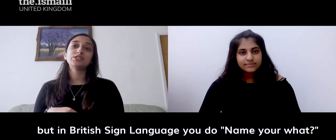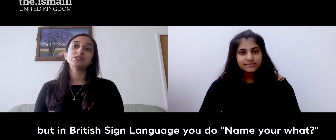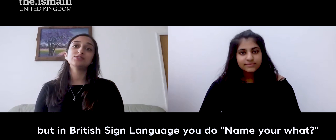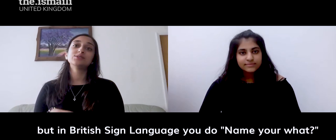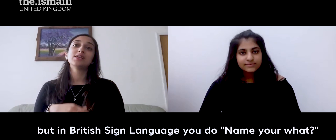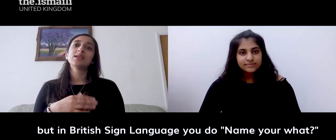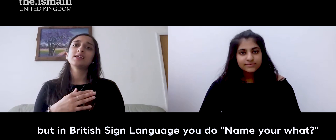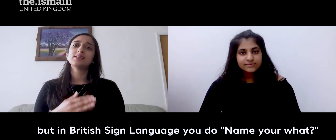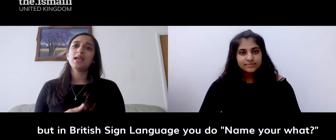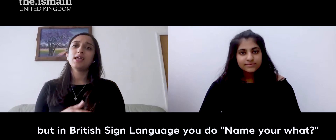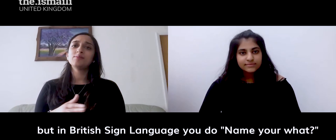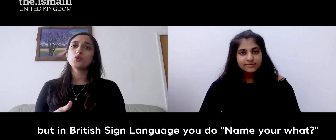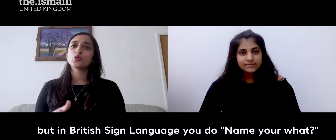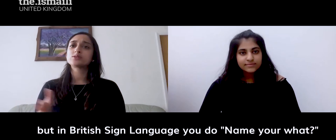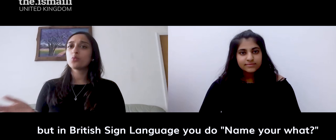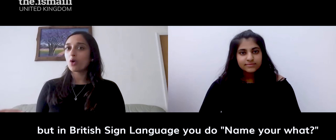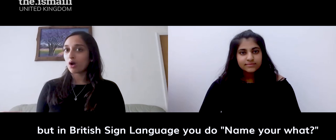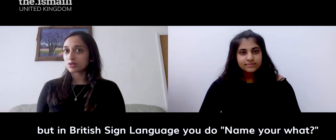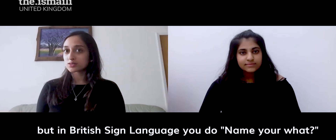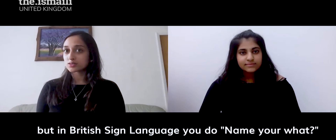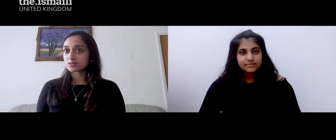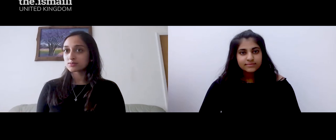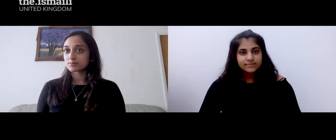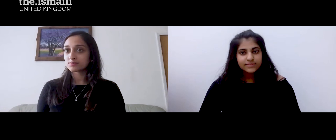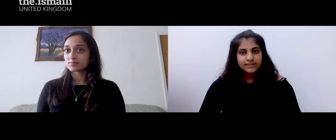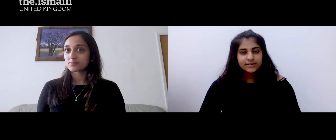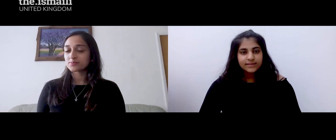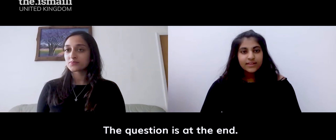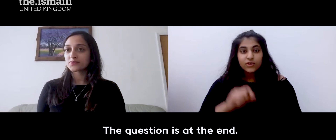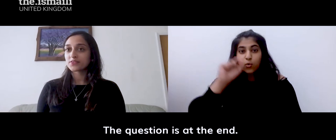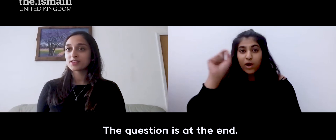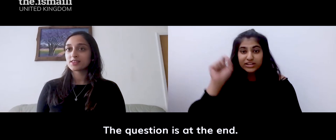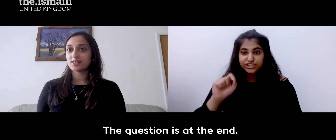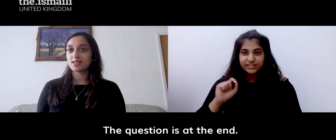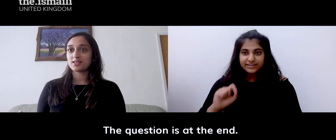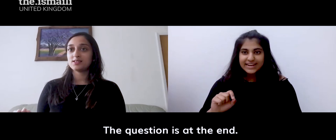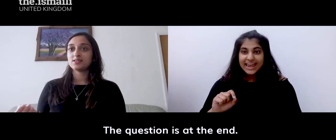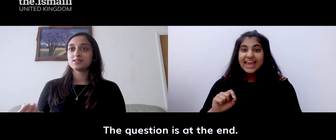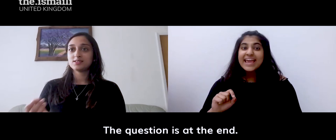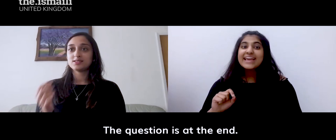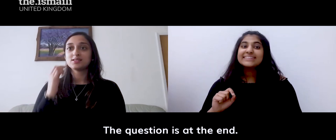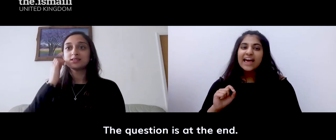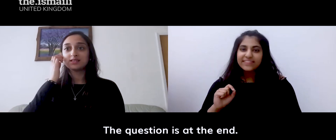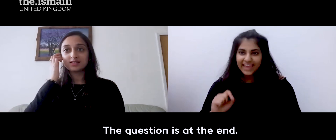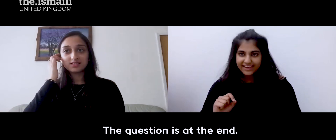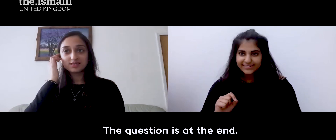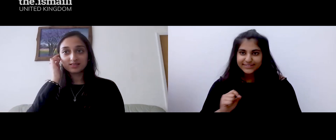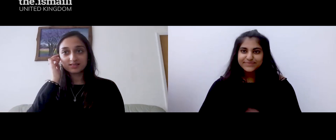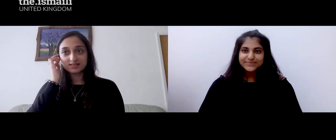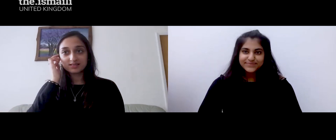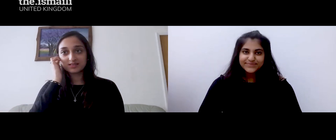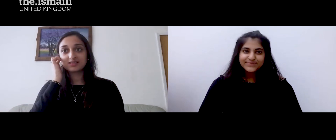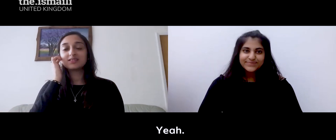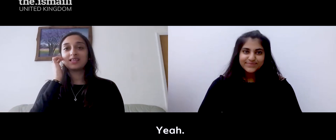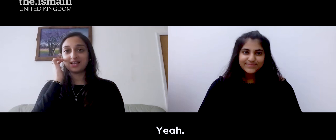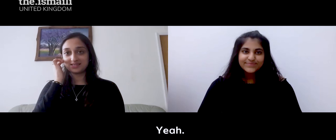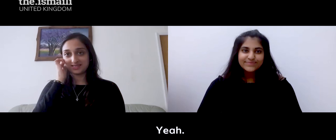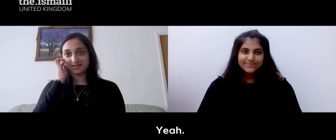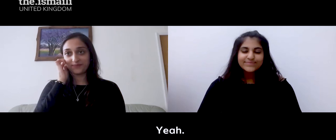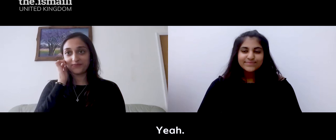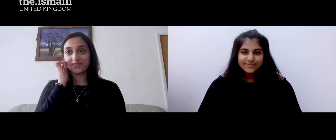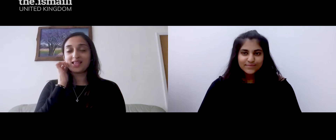we use name or what. The question is at the end.